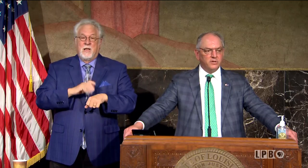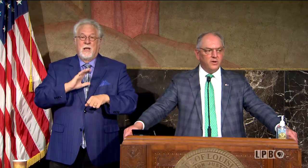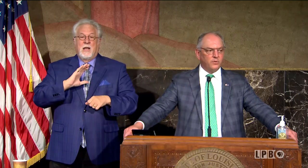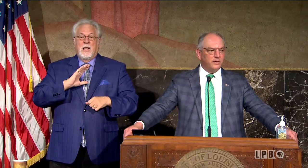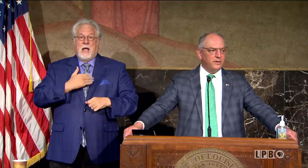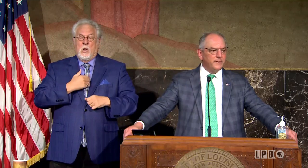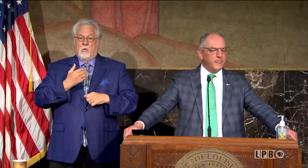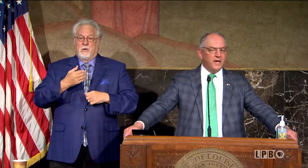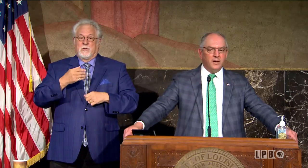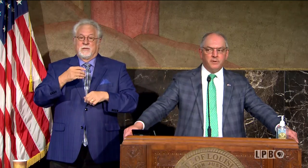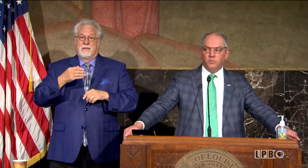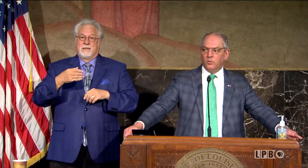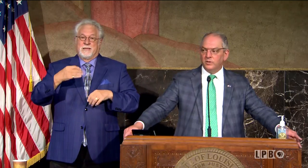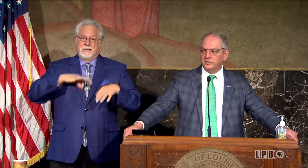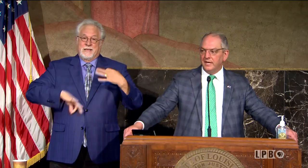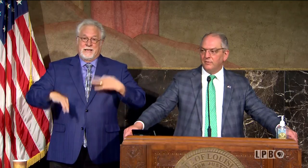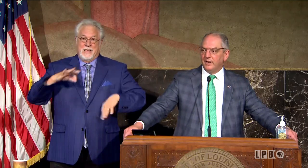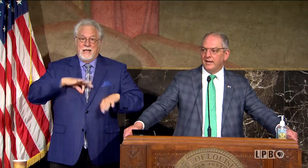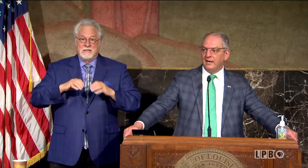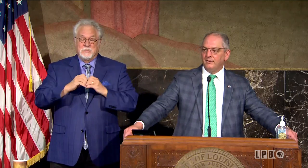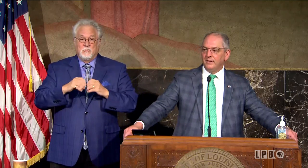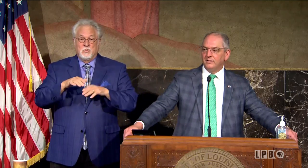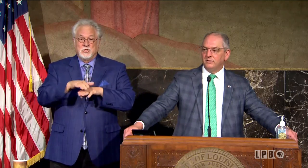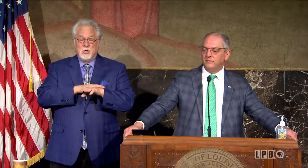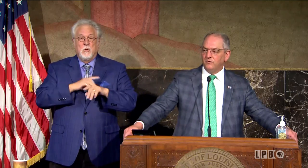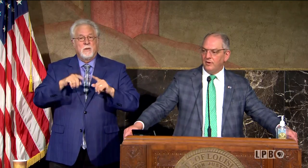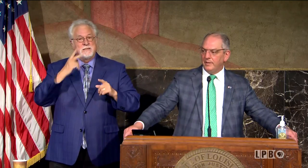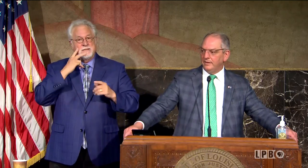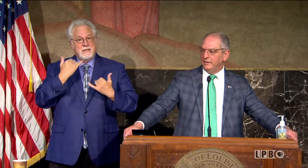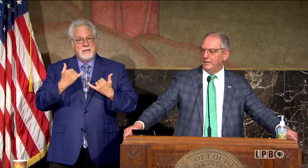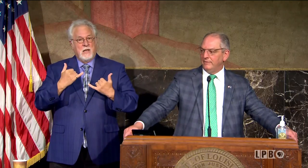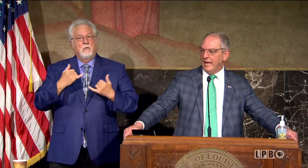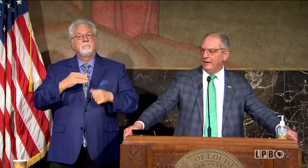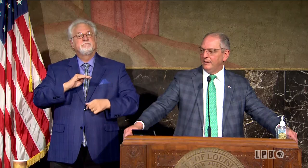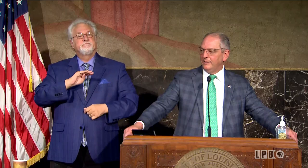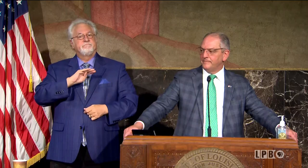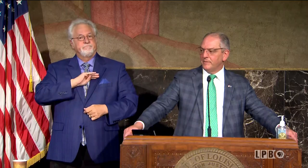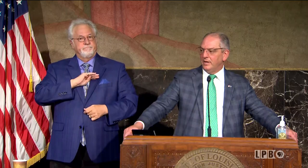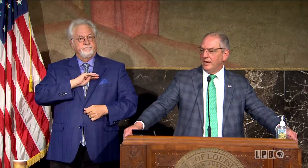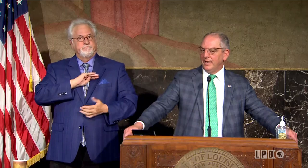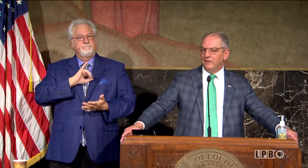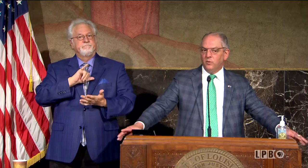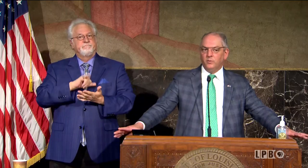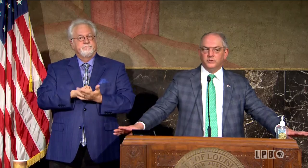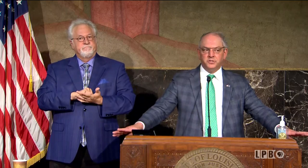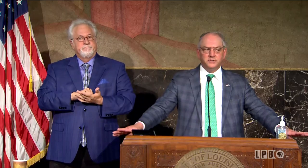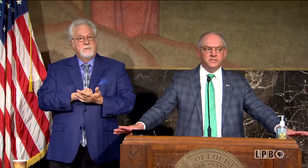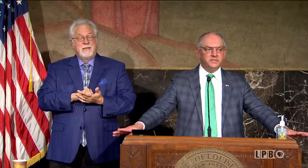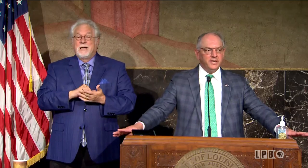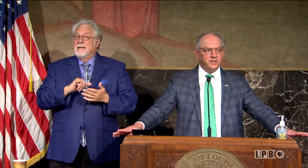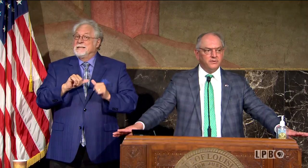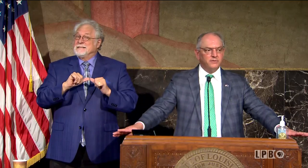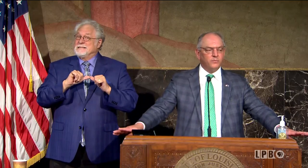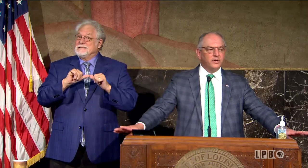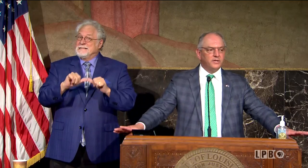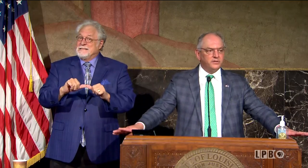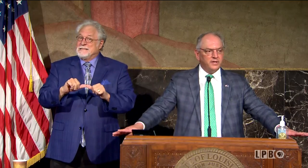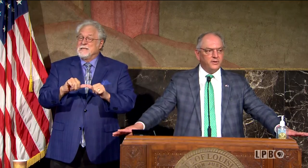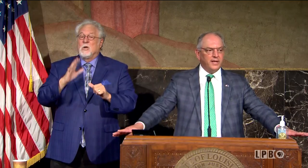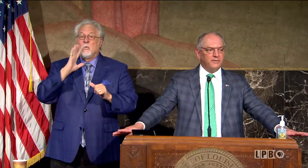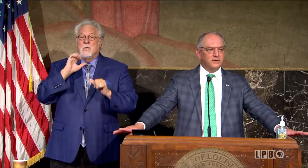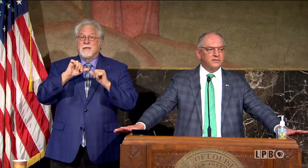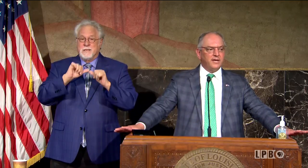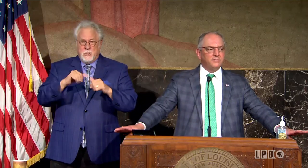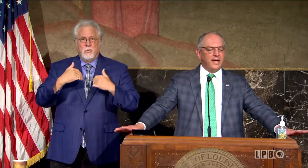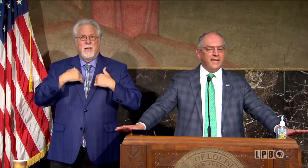to be slower. But what we're seeing right now is the fulfillment of that. And if we will just continue, we're going to